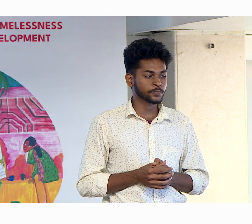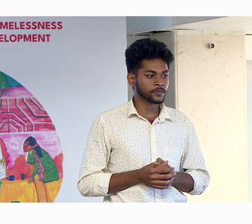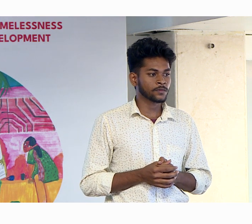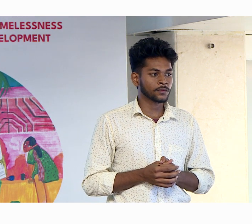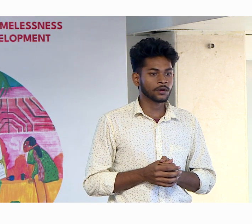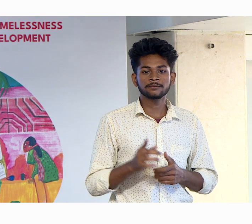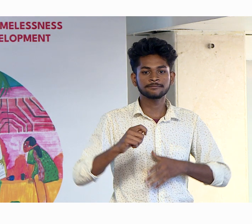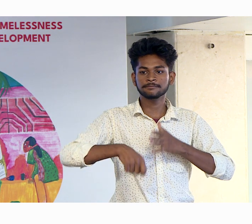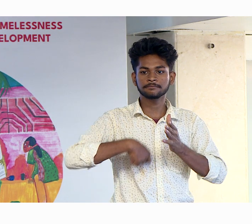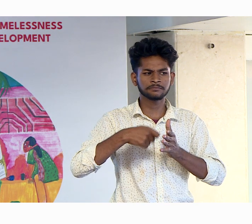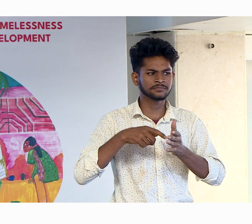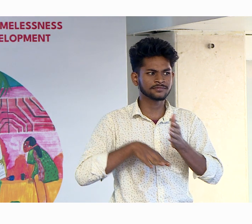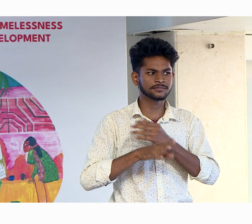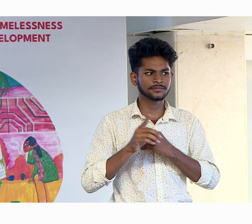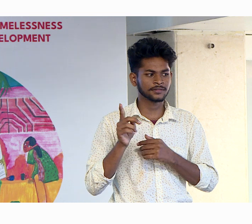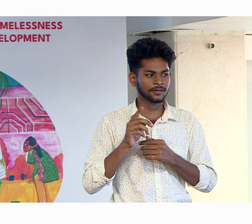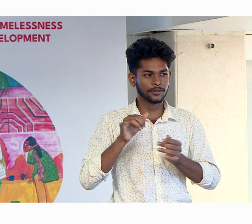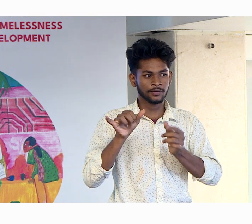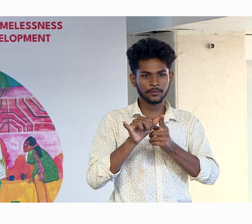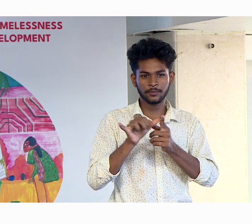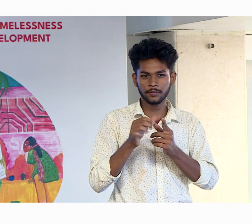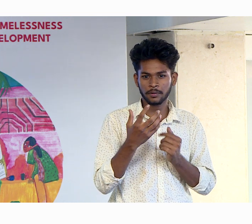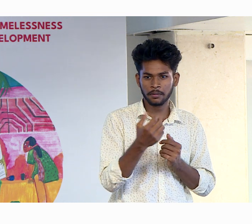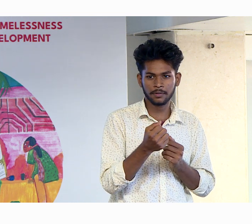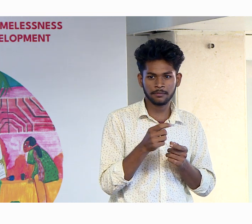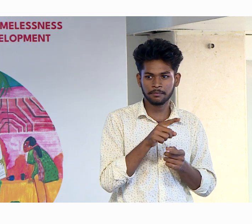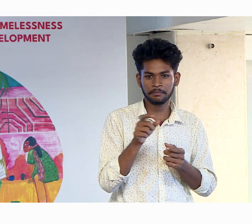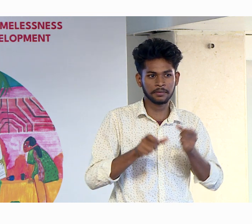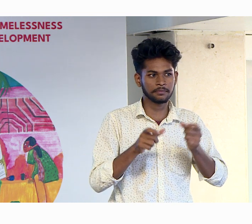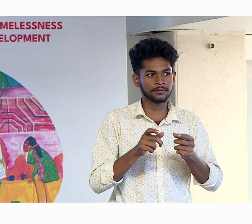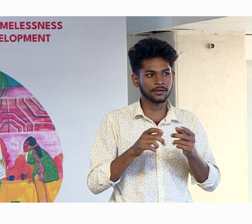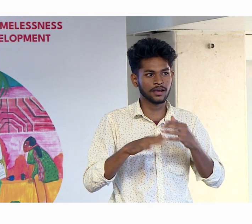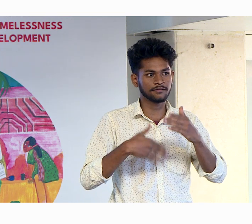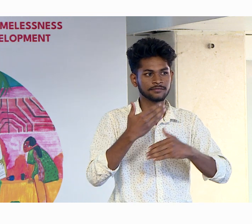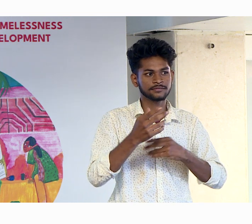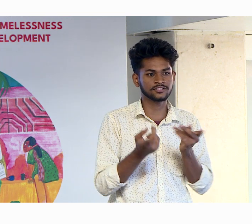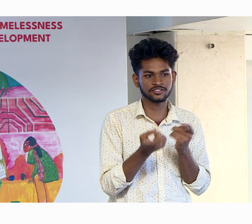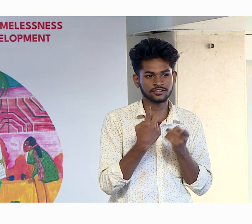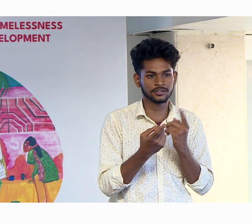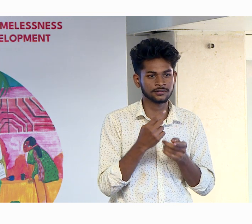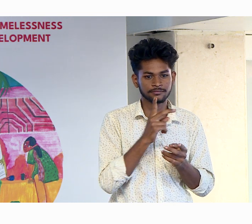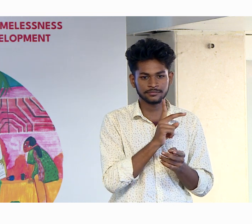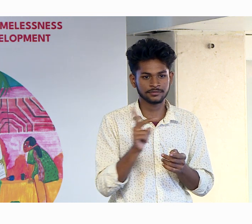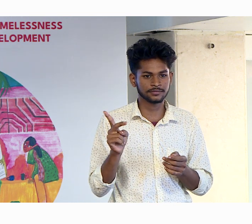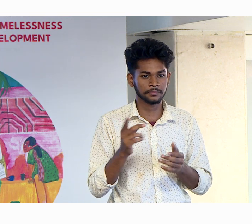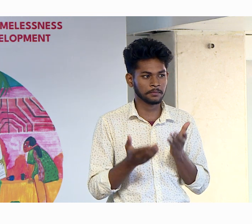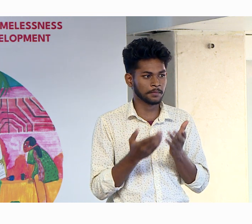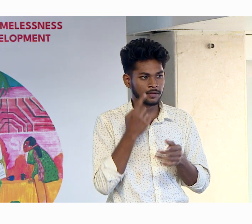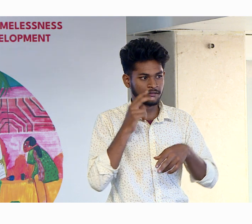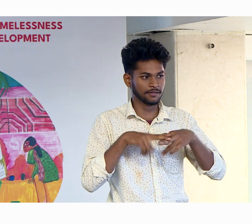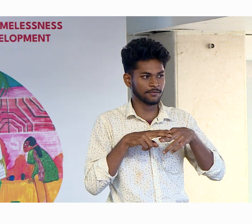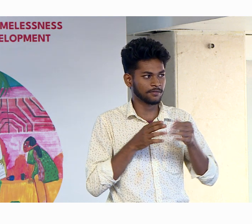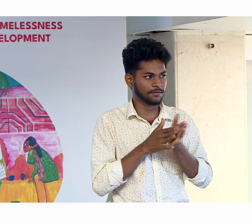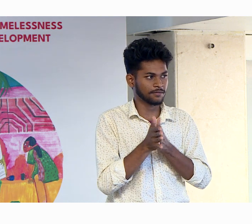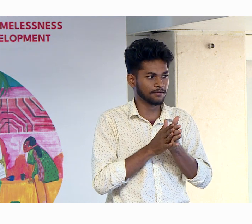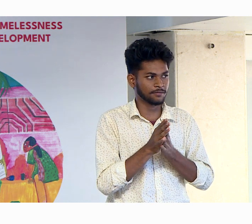That service is no longer available because we've now left that job. But one of the projects that we were involved in will interest you particularly, I think,